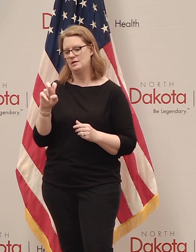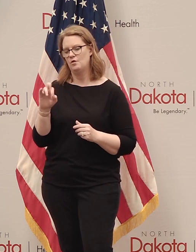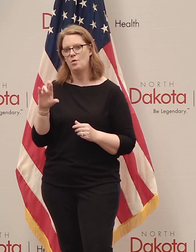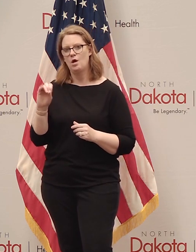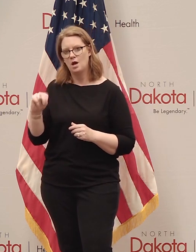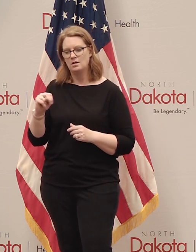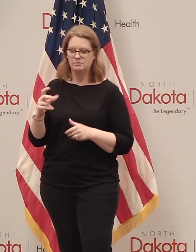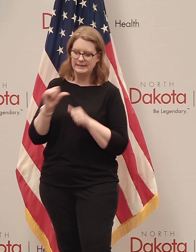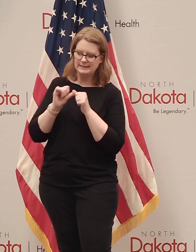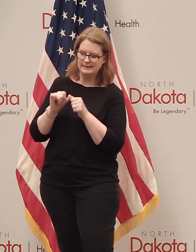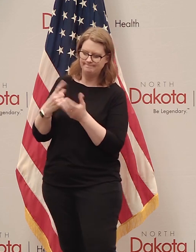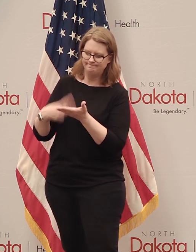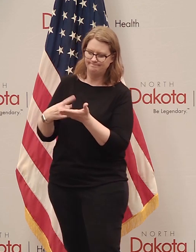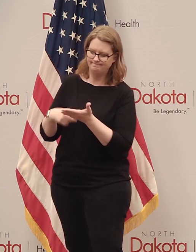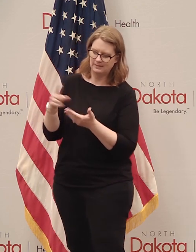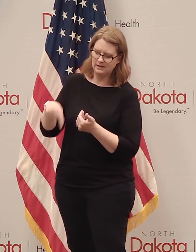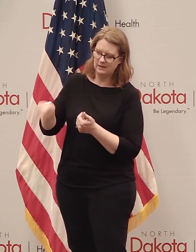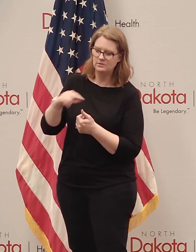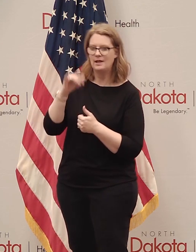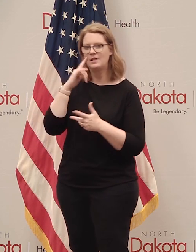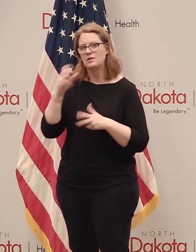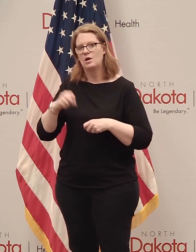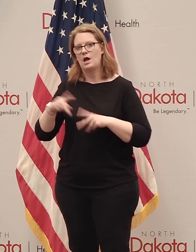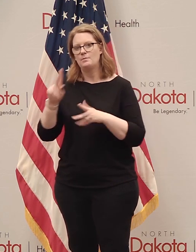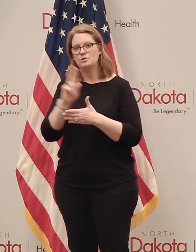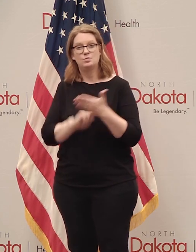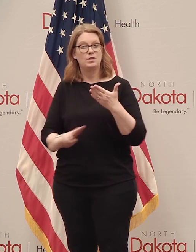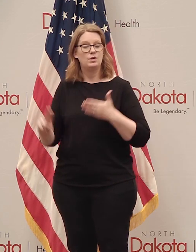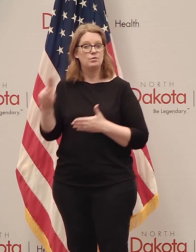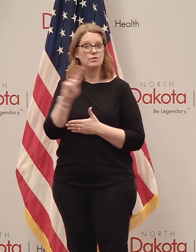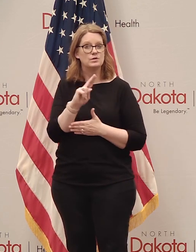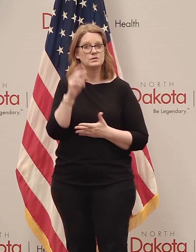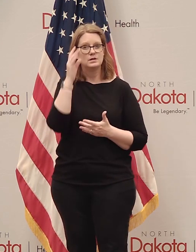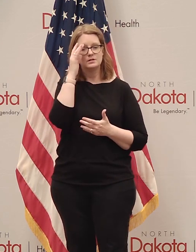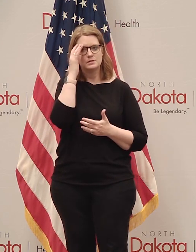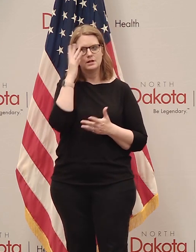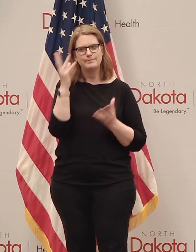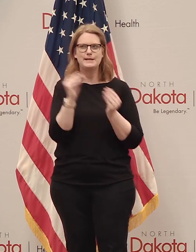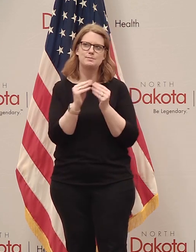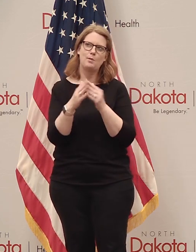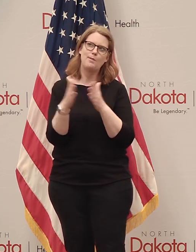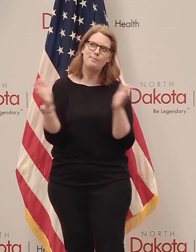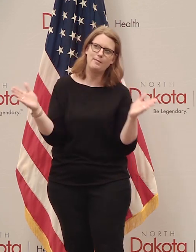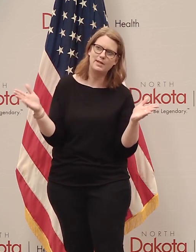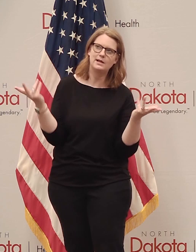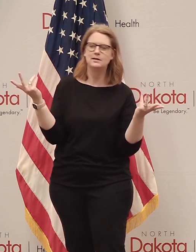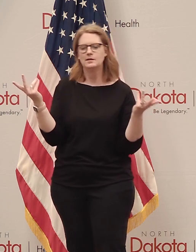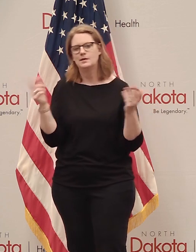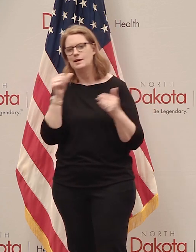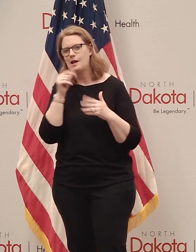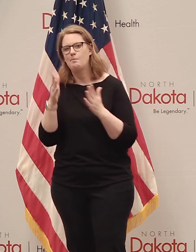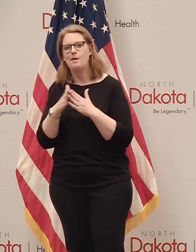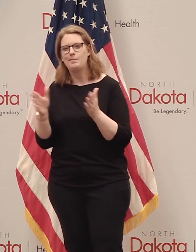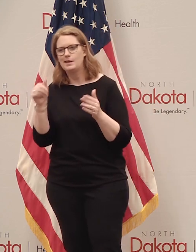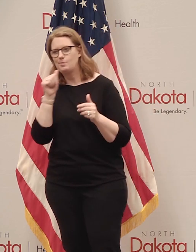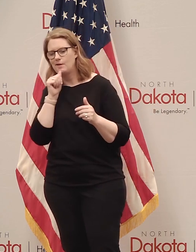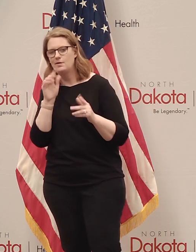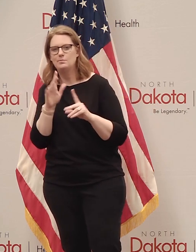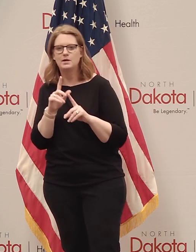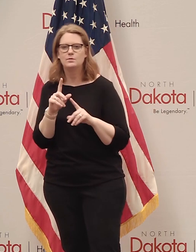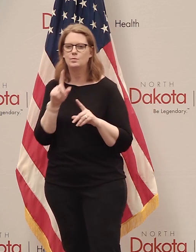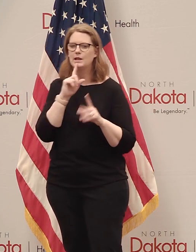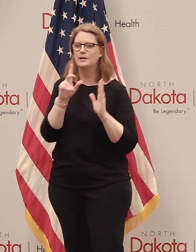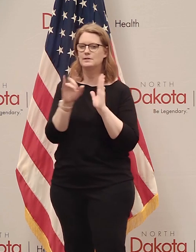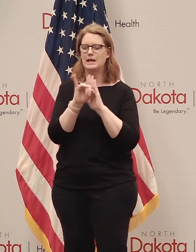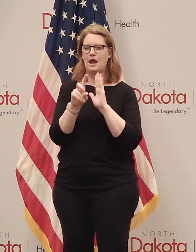keep discussions there. I think there's opportunities with the universities. That's more public than public-private, but we've identified